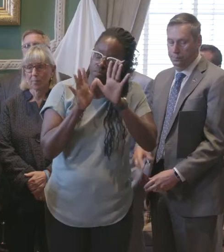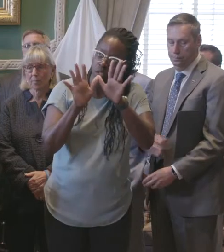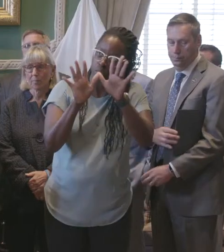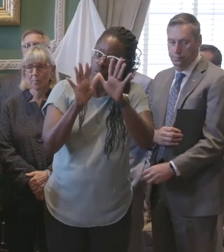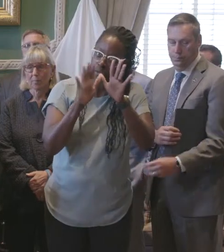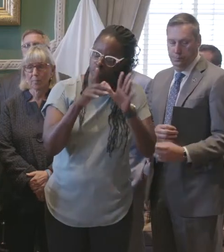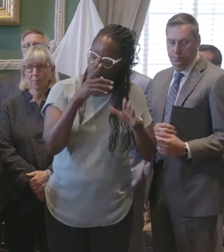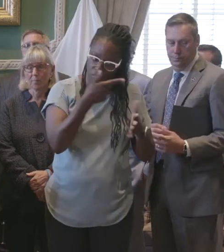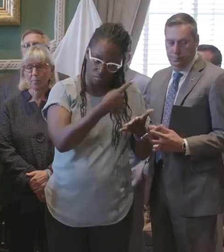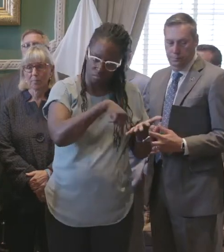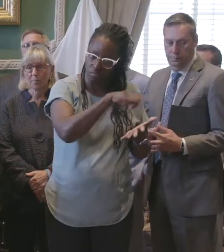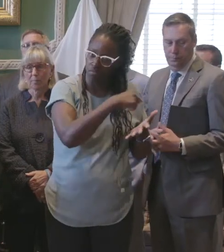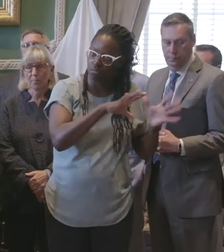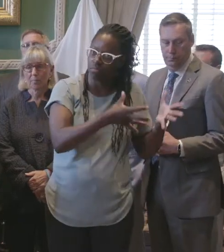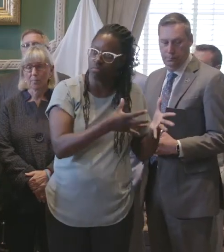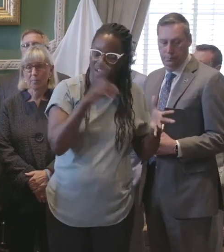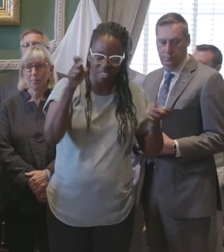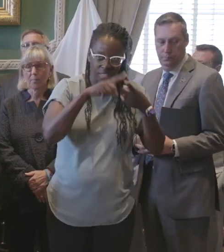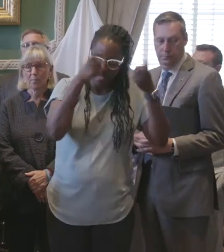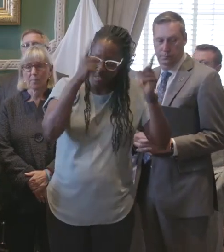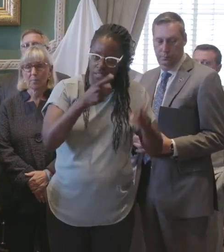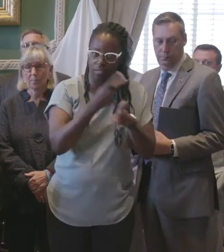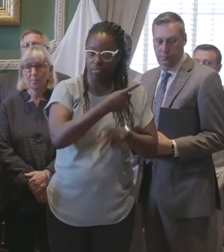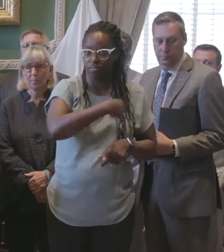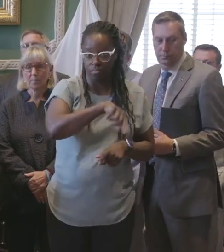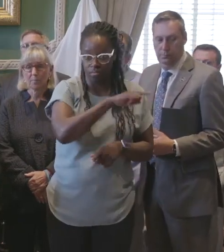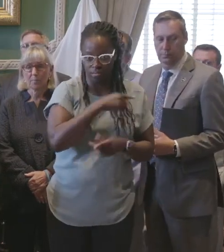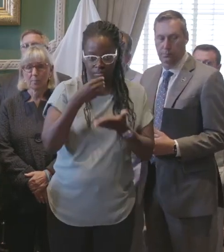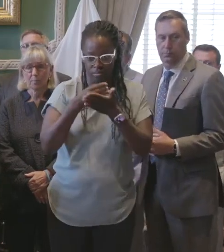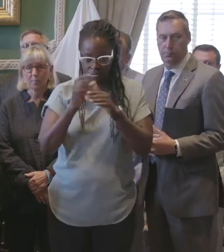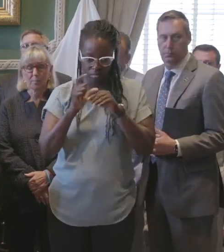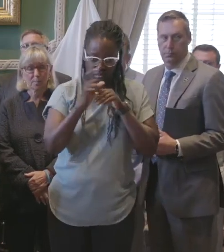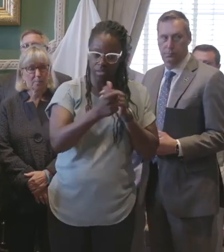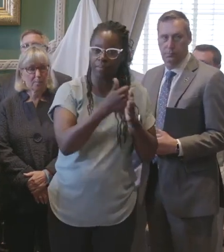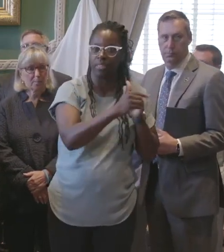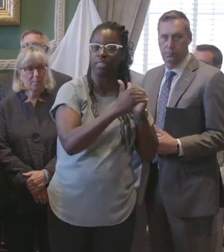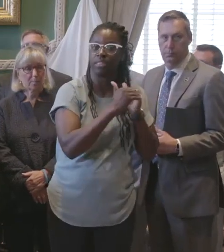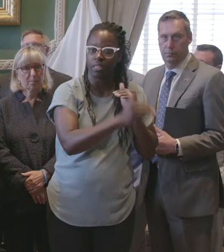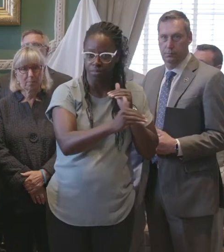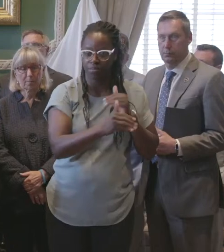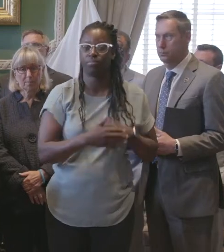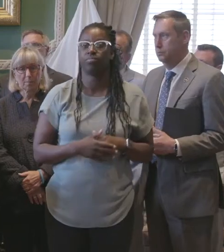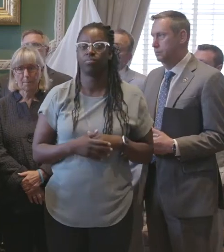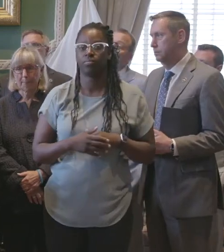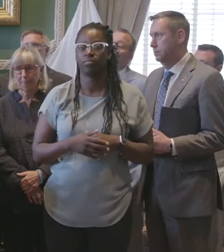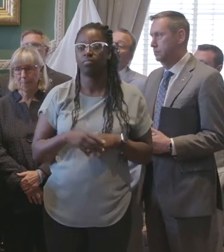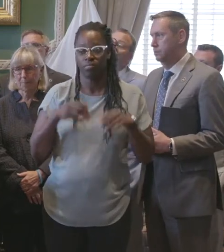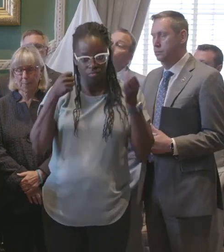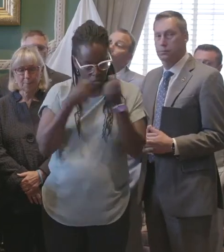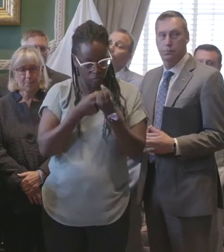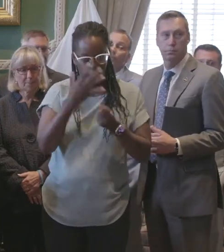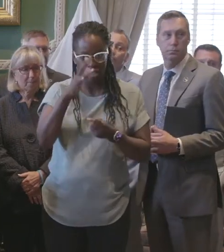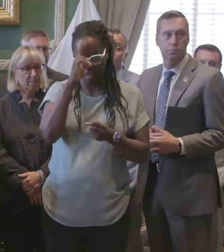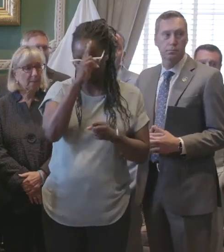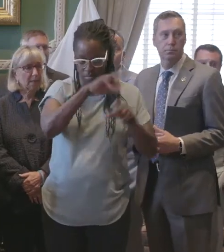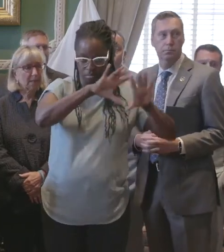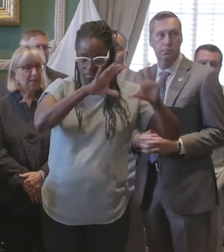again, will provide some stability and shore up five other hospitals here under new